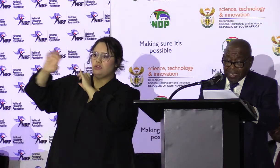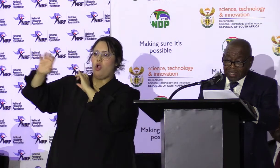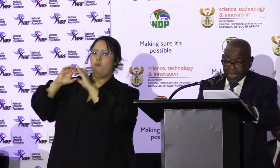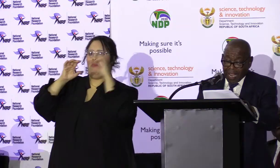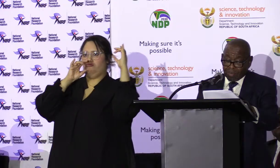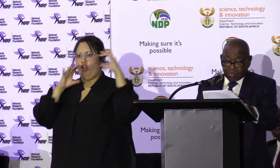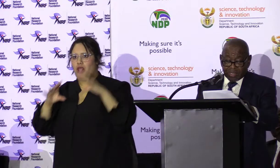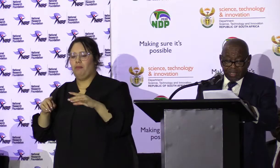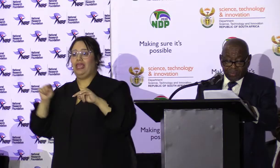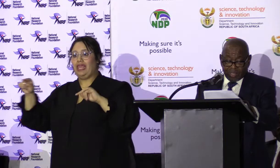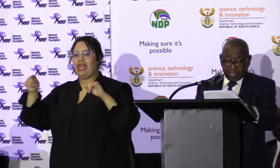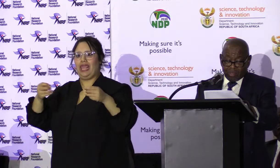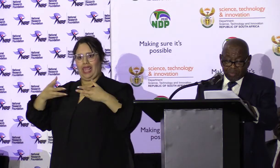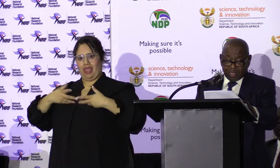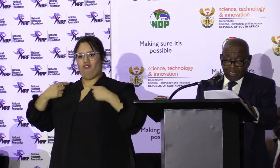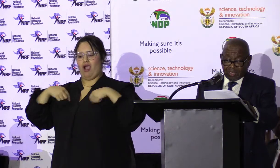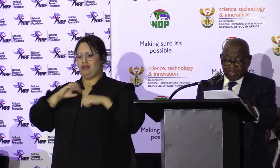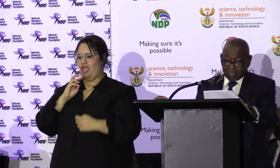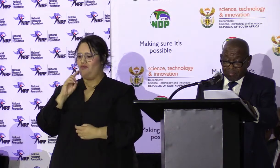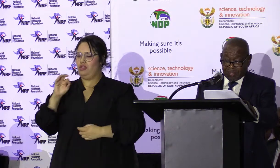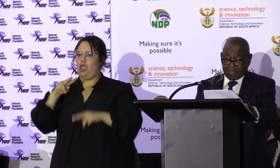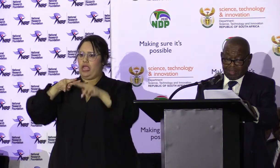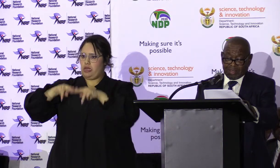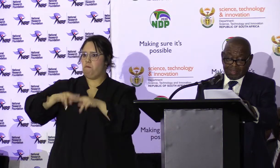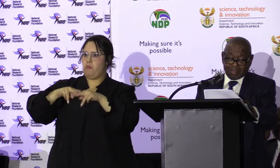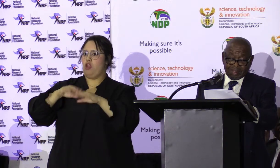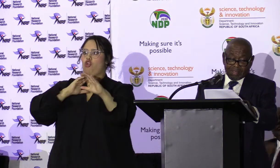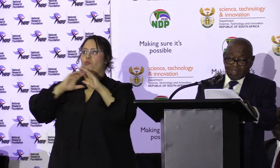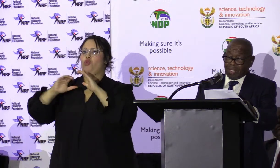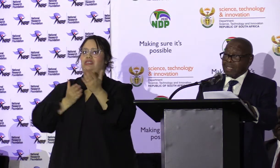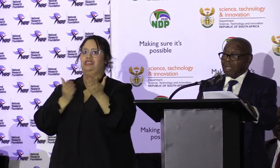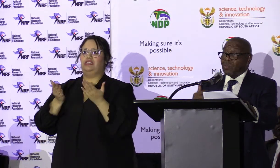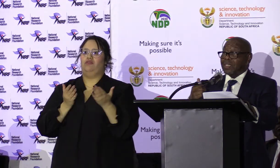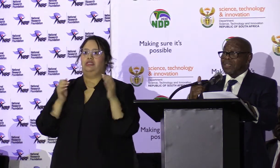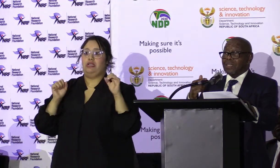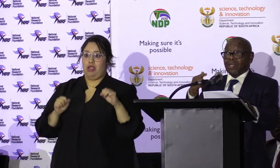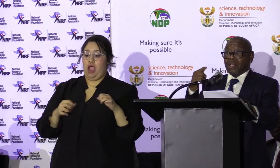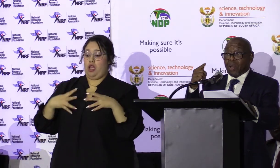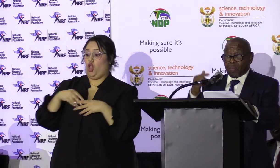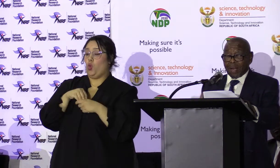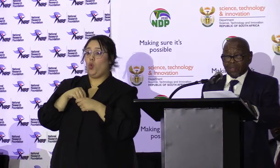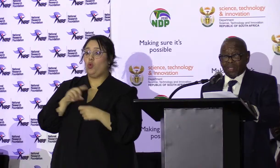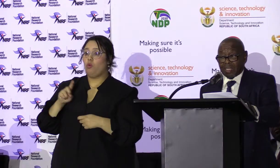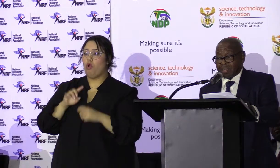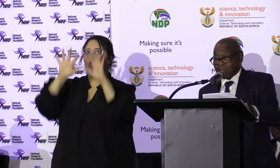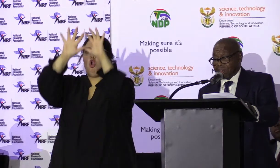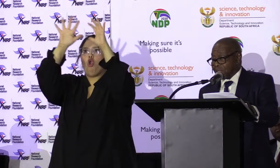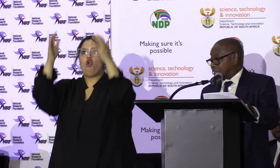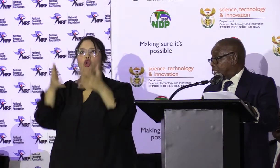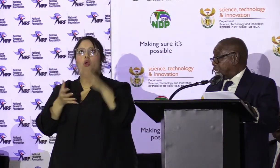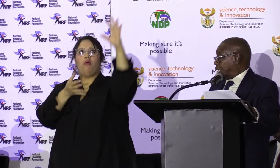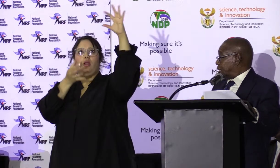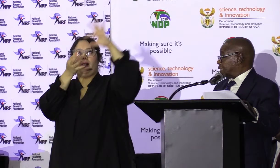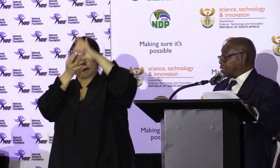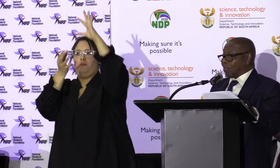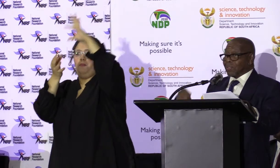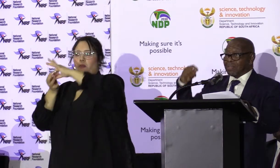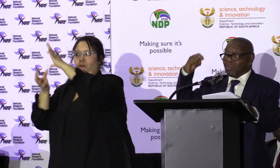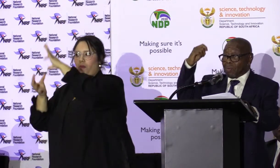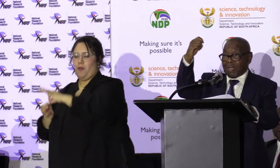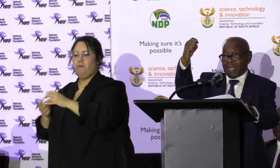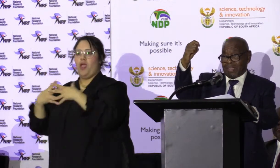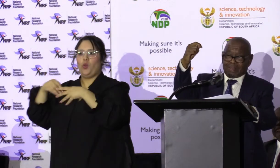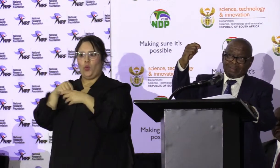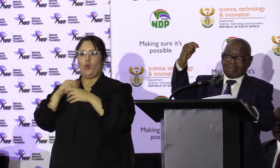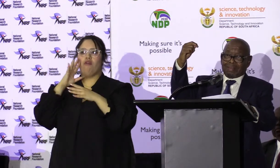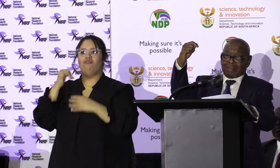what provide reliable day-to-day communication services, including global connectivity and